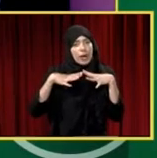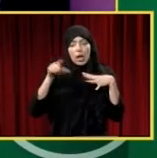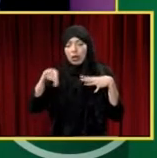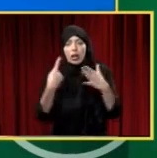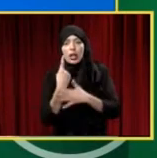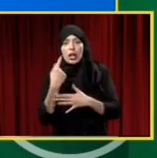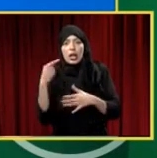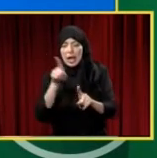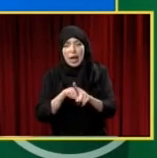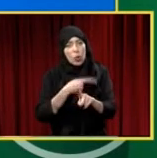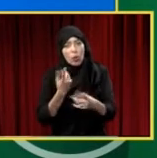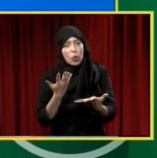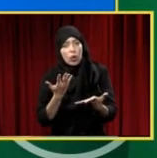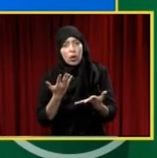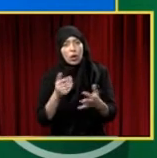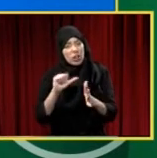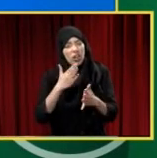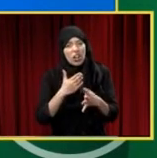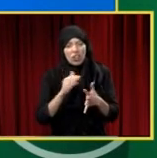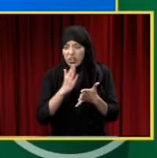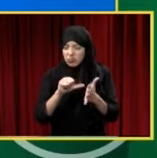organize? And how hard is it?